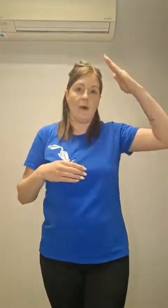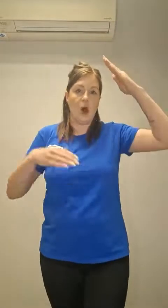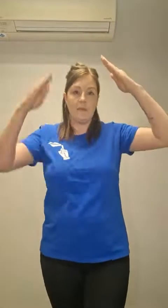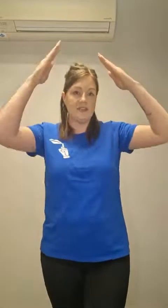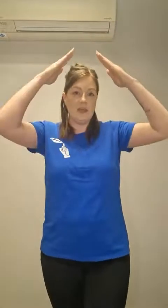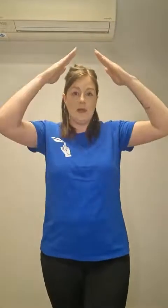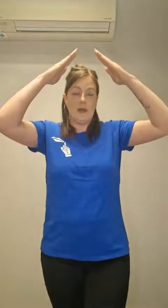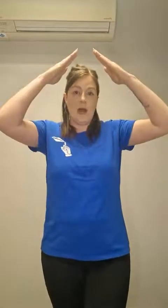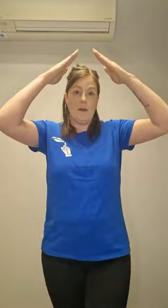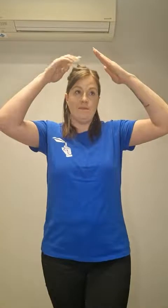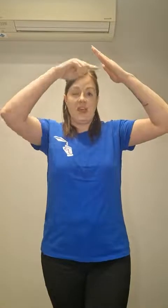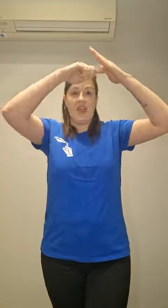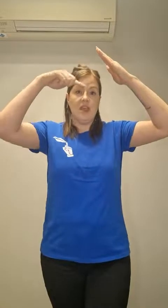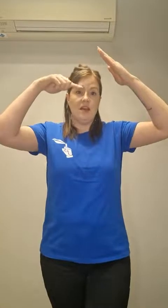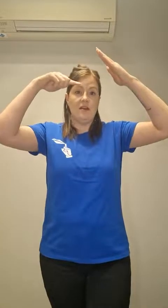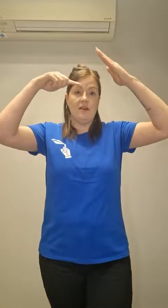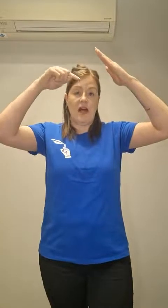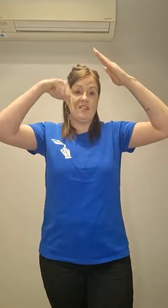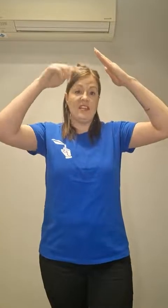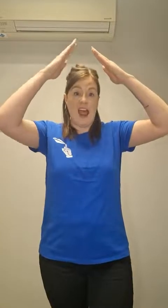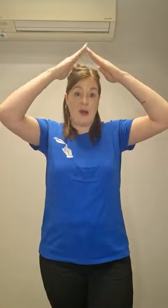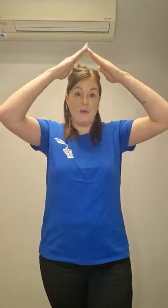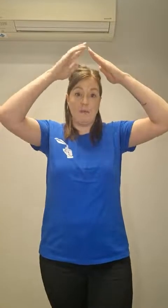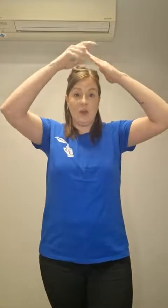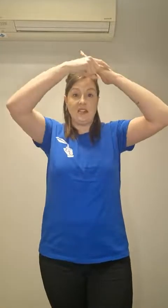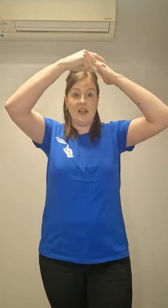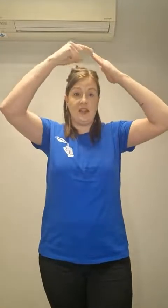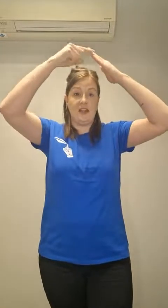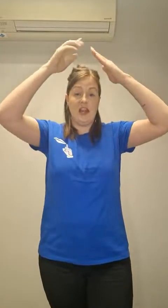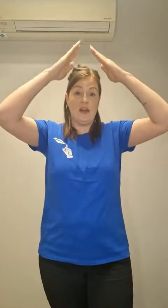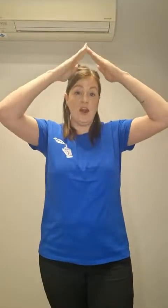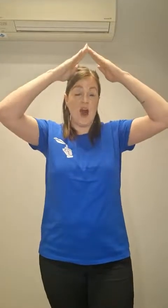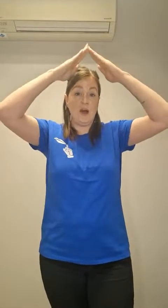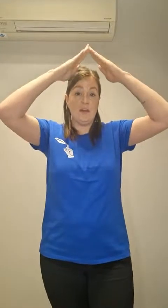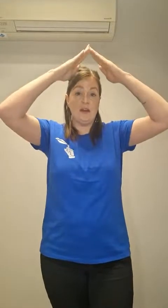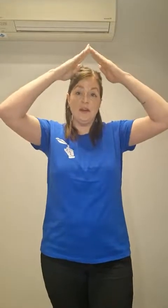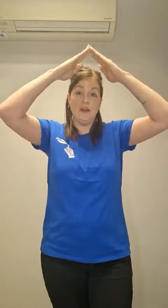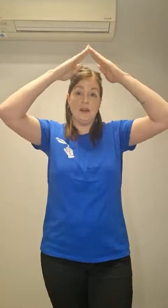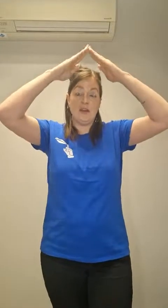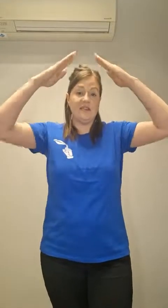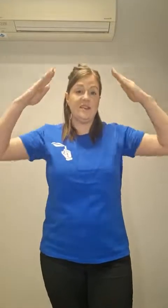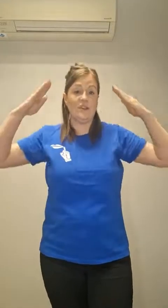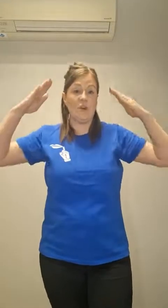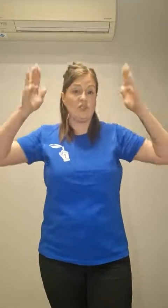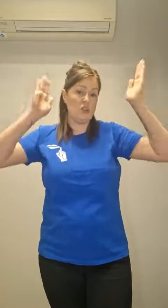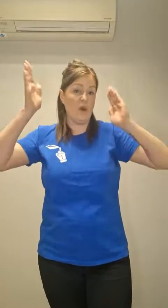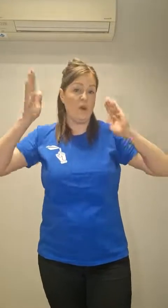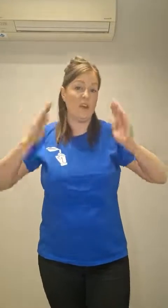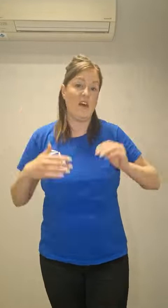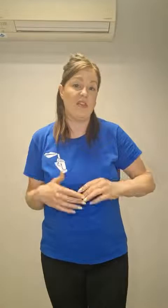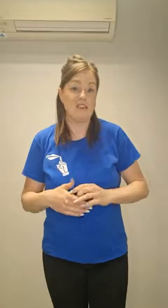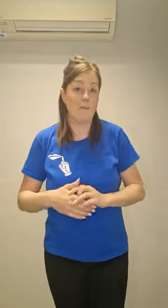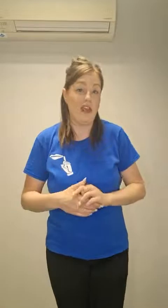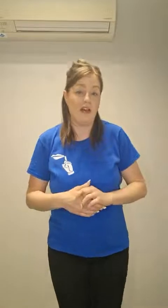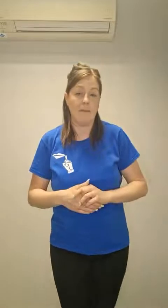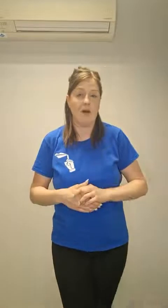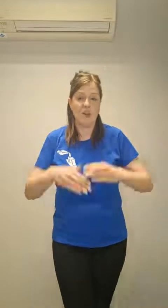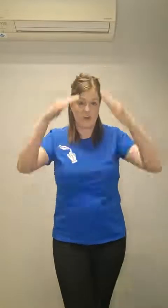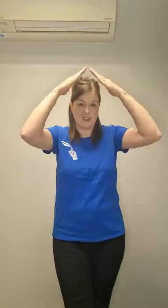palms in and down, pointing in and up, instead of just one or the other. So bear that in mind, but that's the